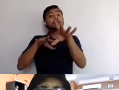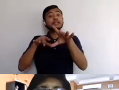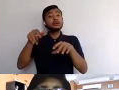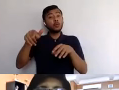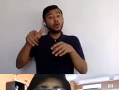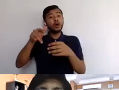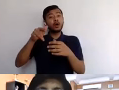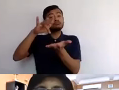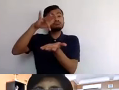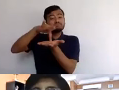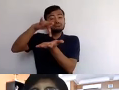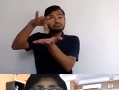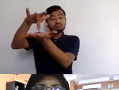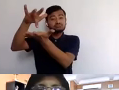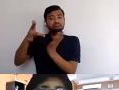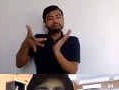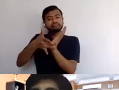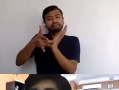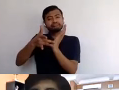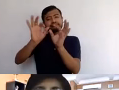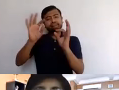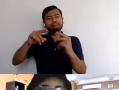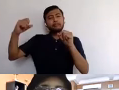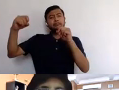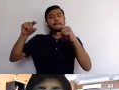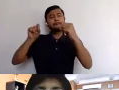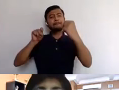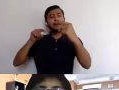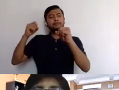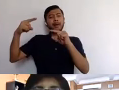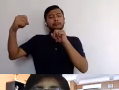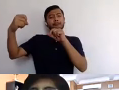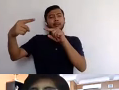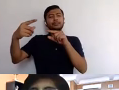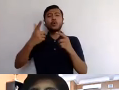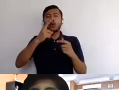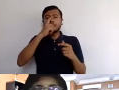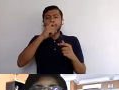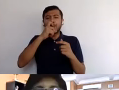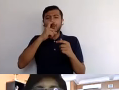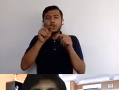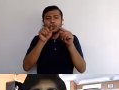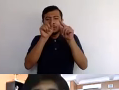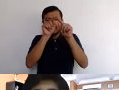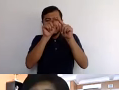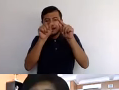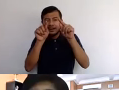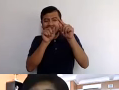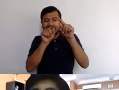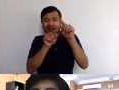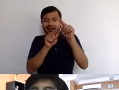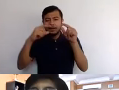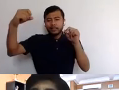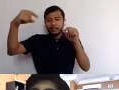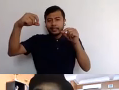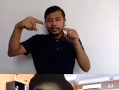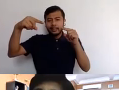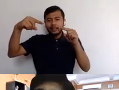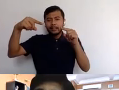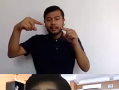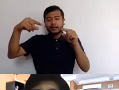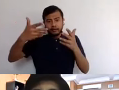IoT devices will use the wireless connectivity, maybe Bluetooth or Wi-Fi, and of course, 5G in nature. But one